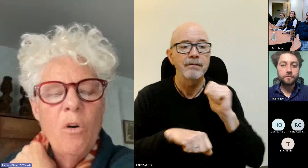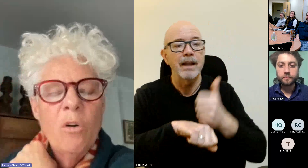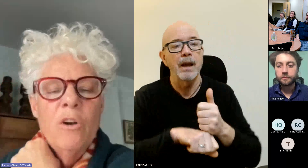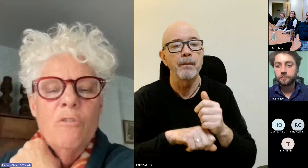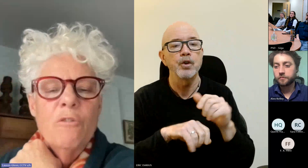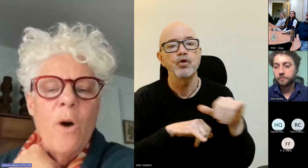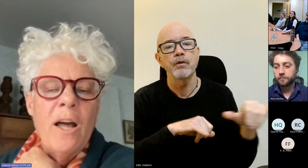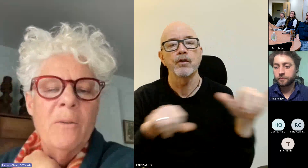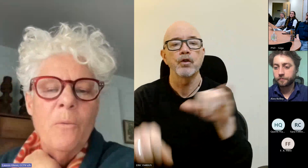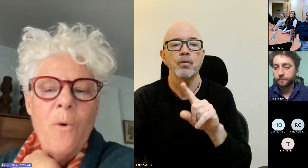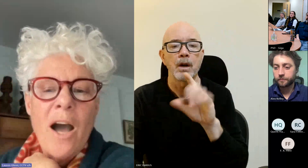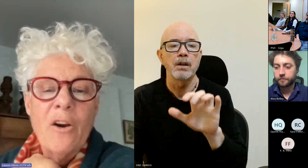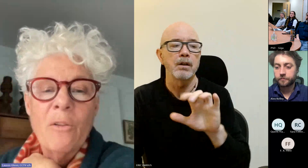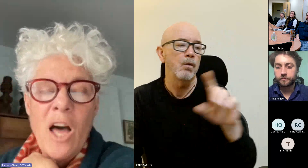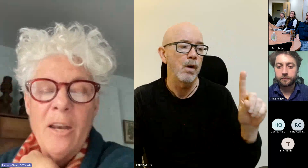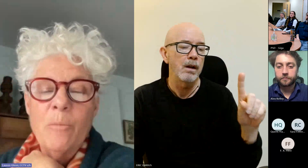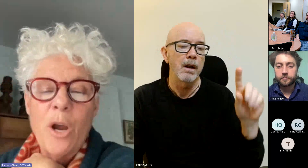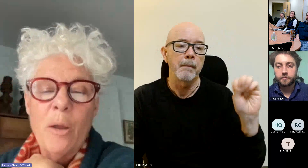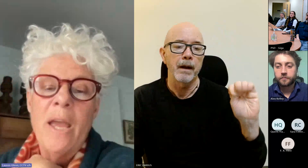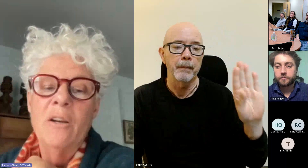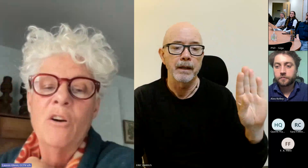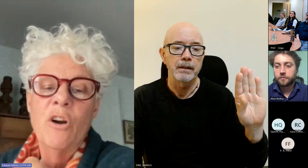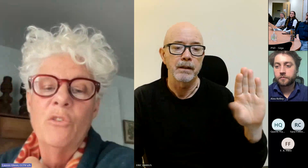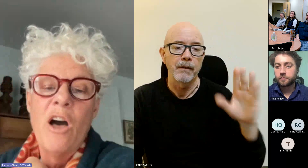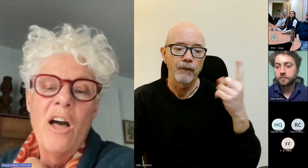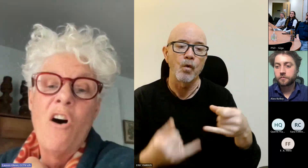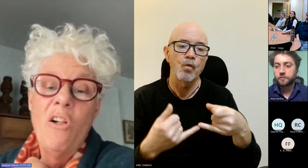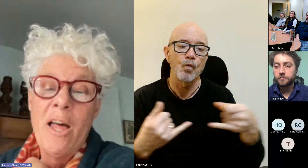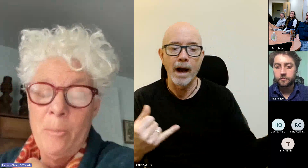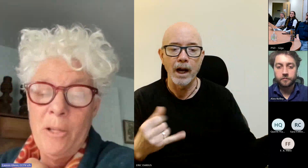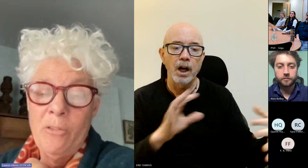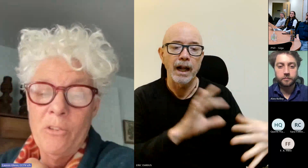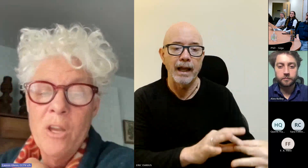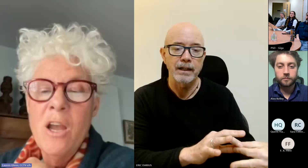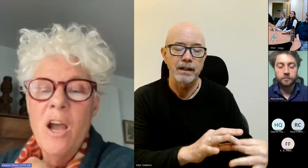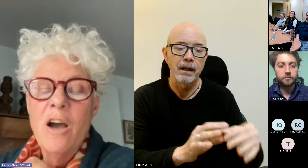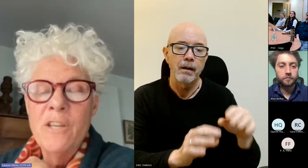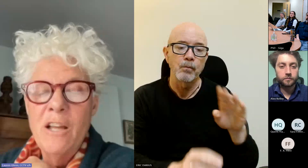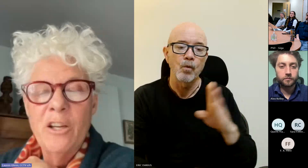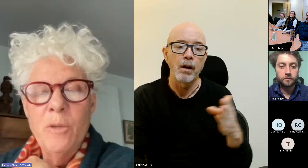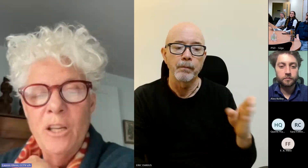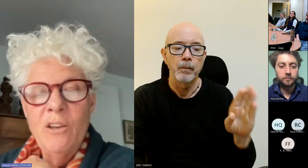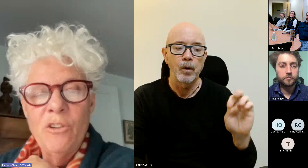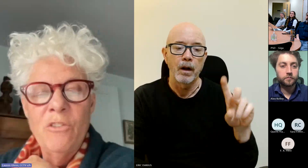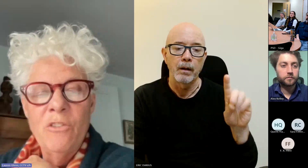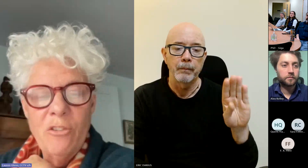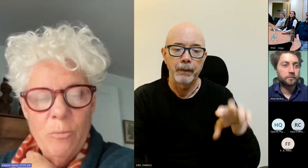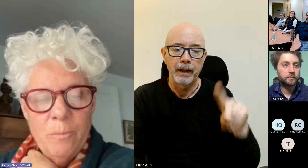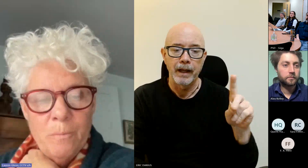the goal for wireline broadband across all elements of